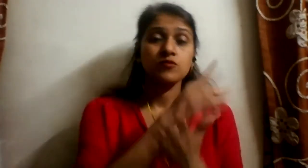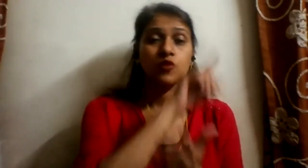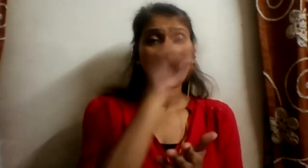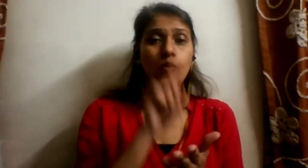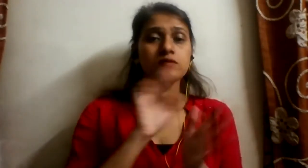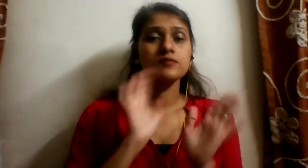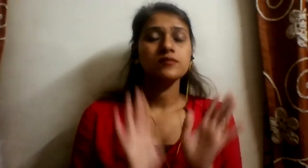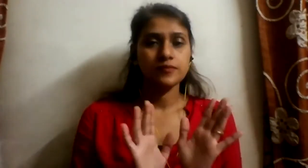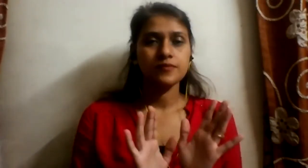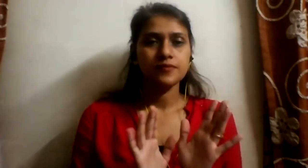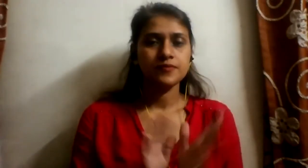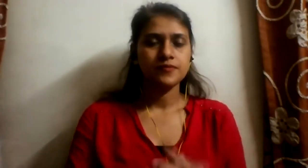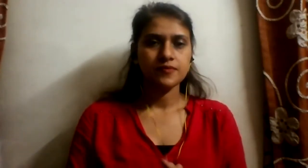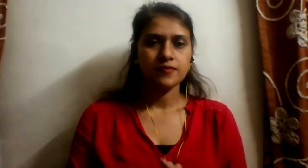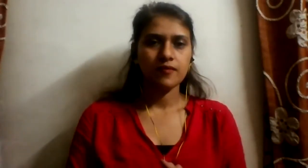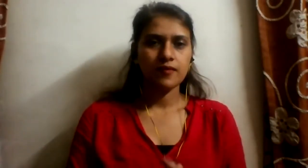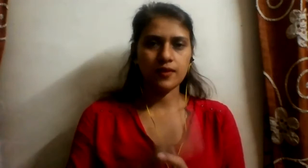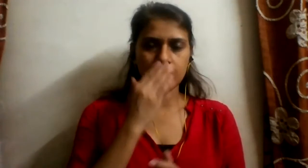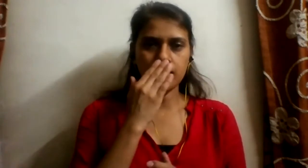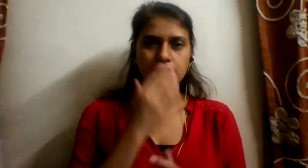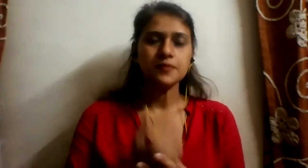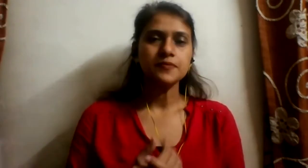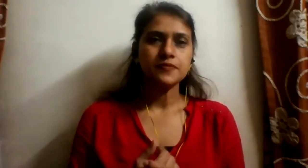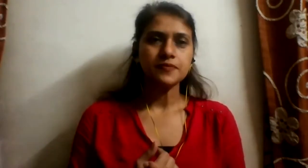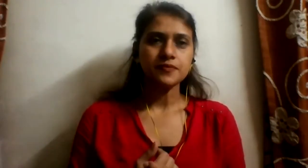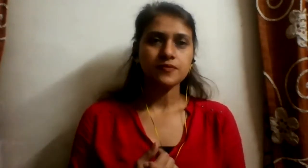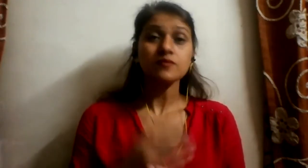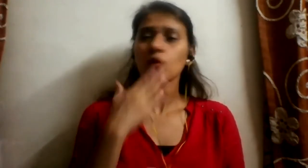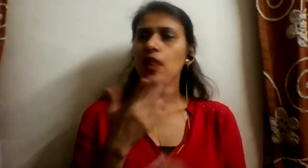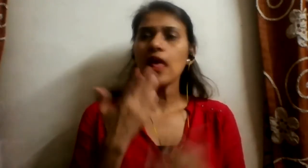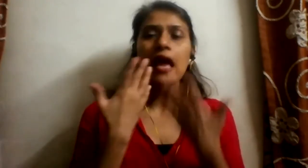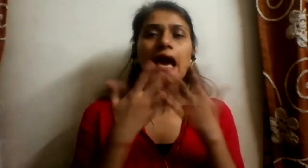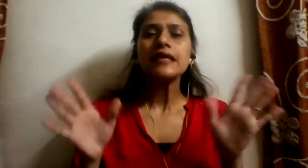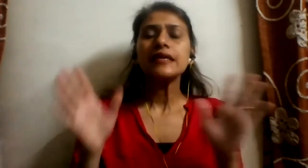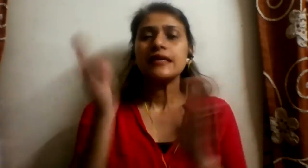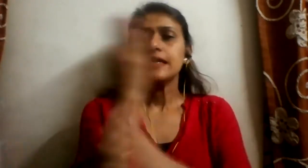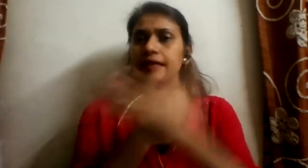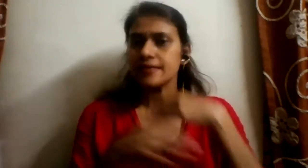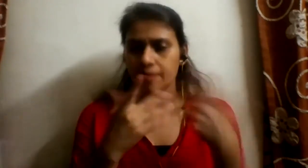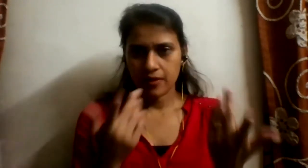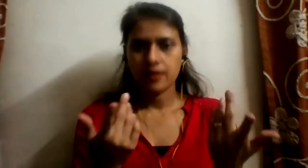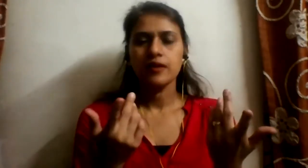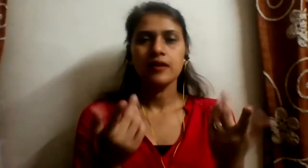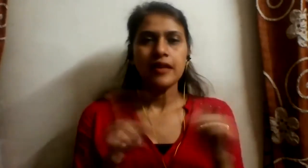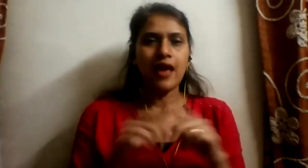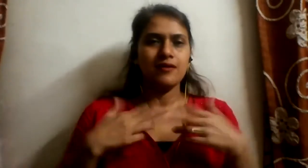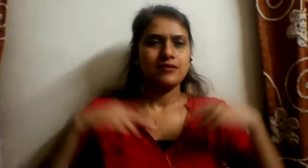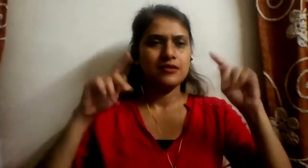And I told the judge that there is no impediment in appointment of a blind as a judge or a magistrate or a